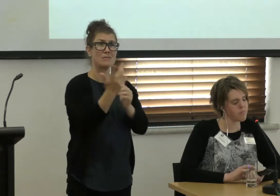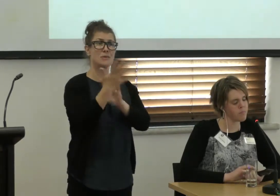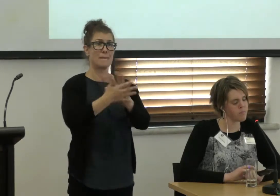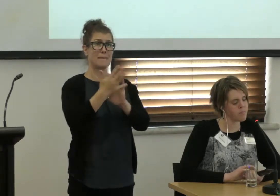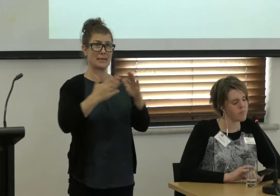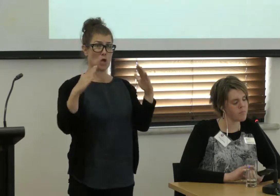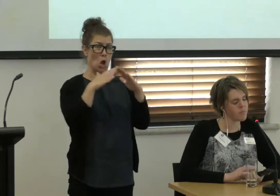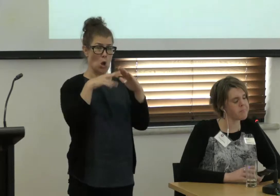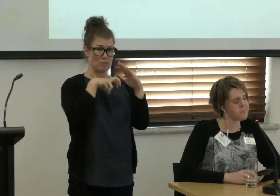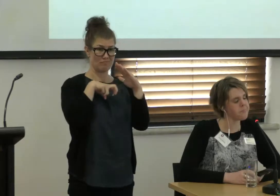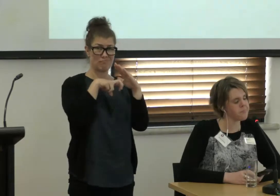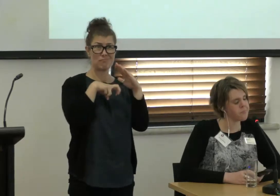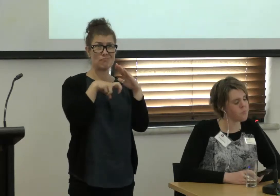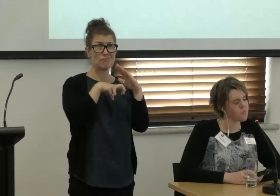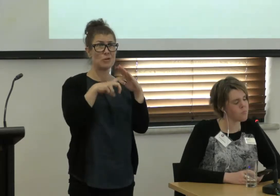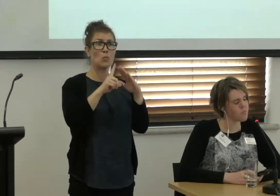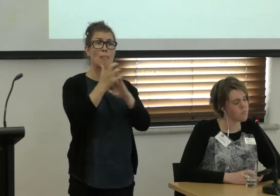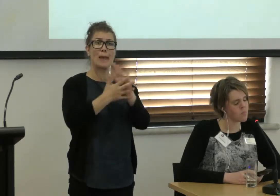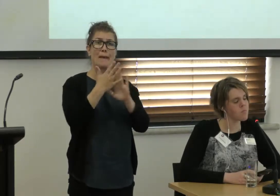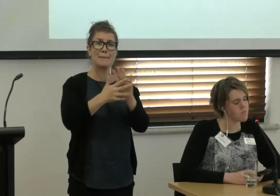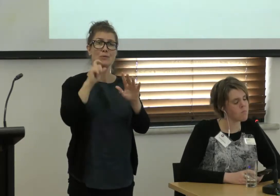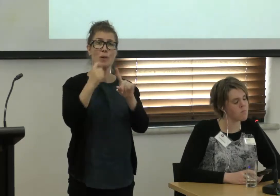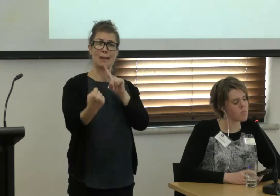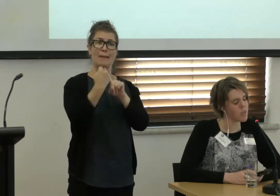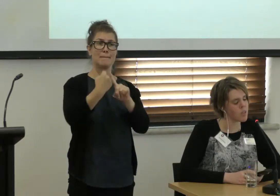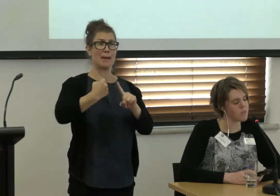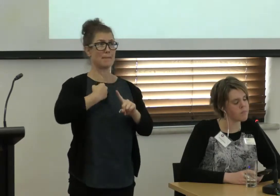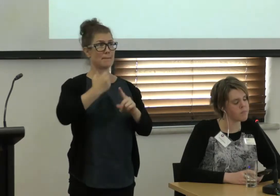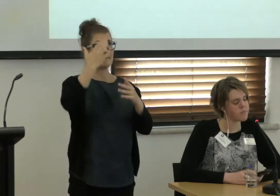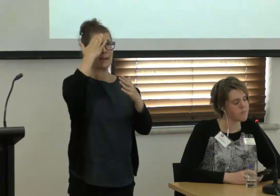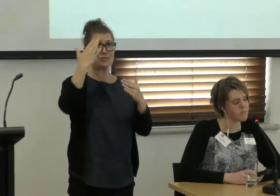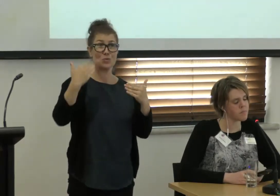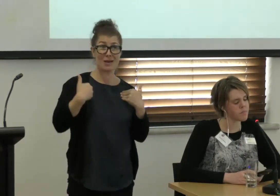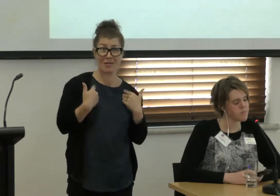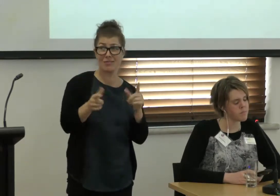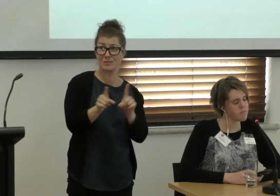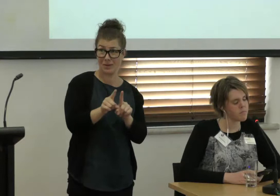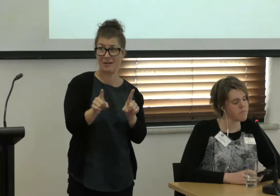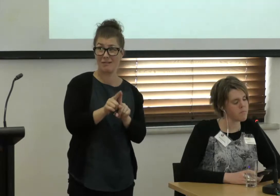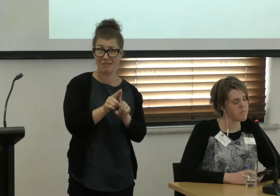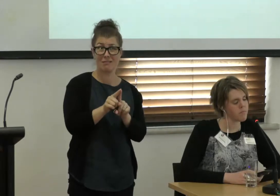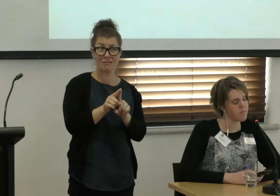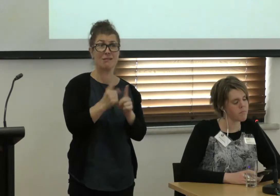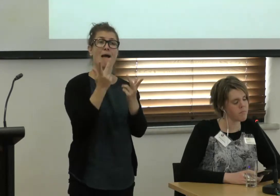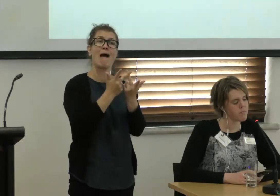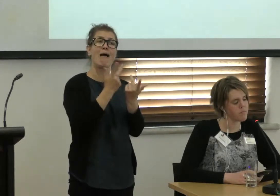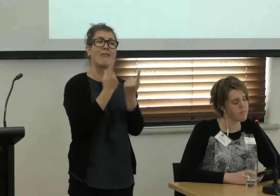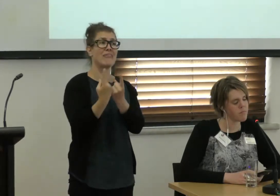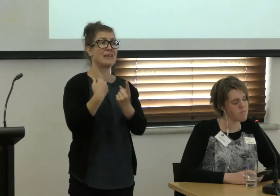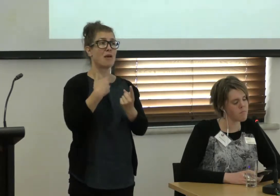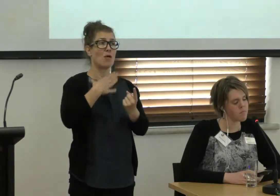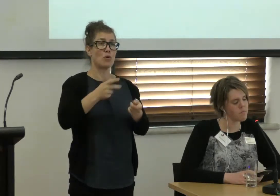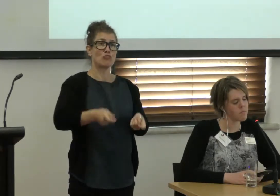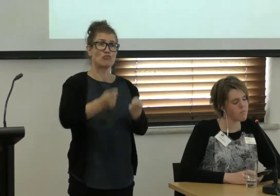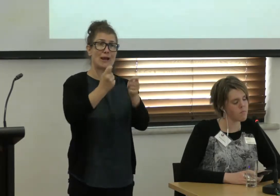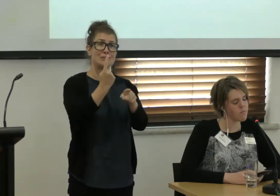that do to my mental health? The only other thing I want to bring up, and I don't